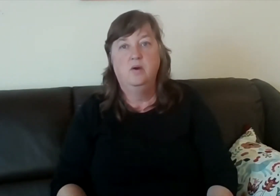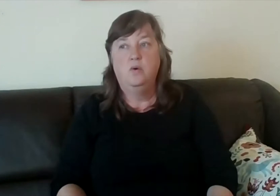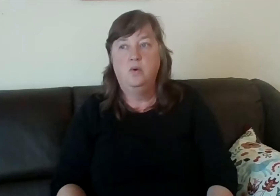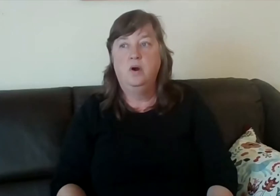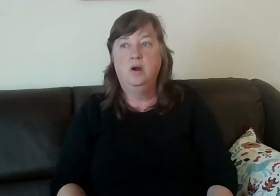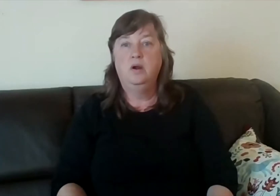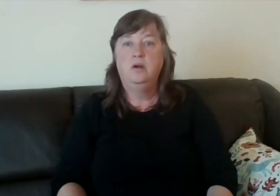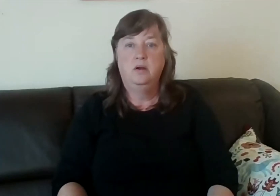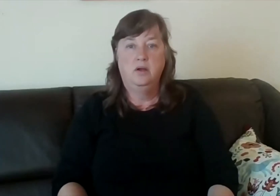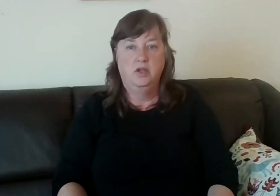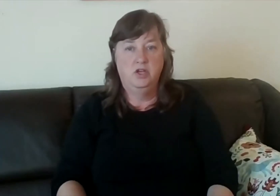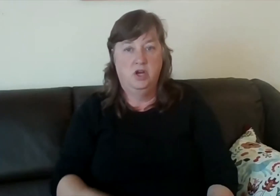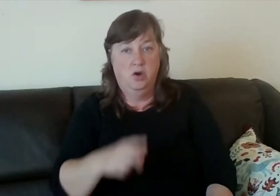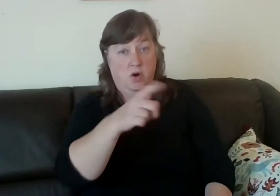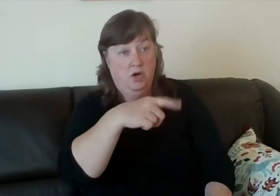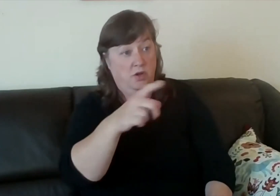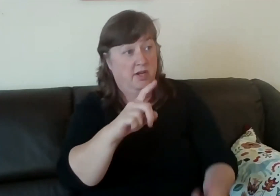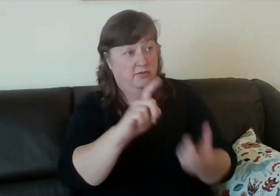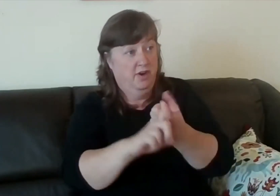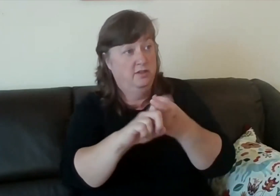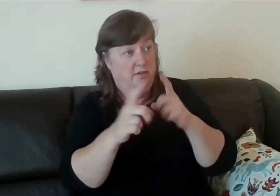Or, are you guys friends?